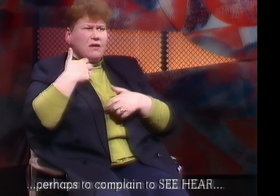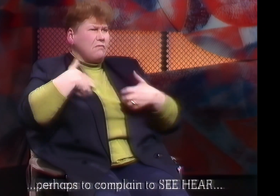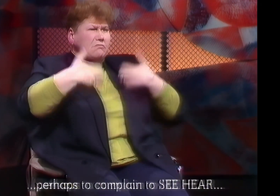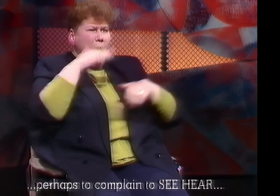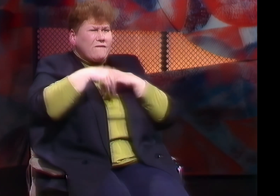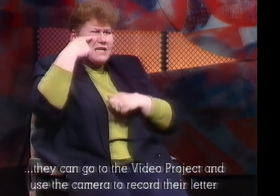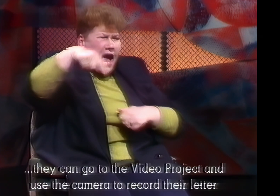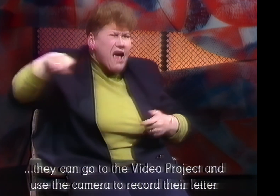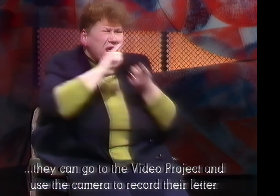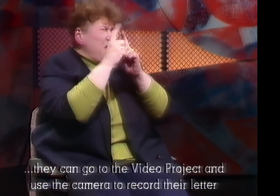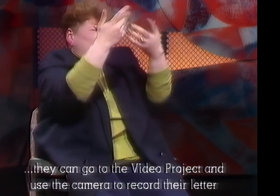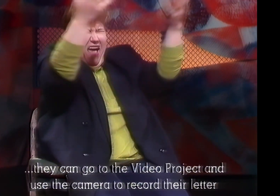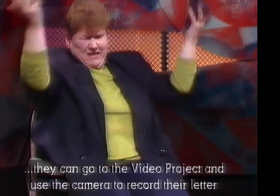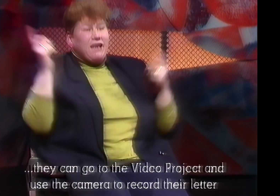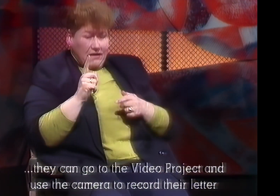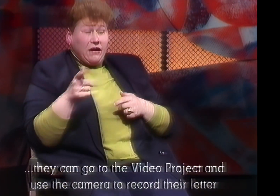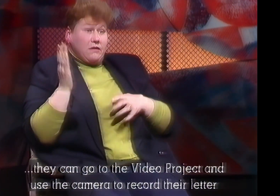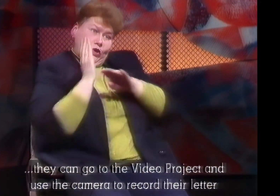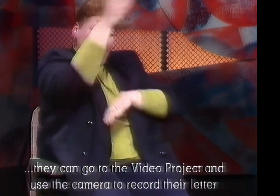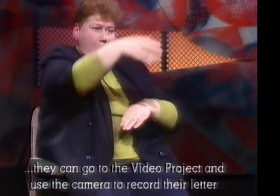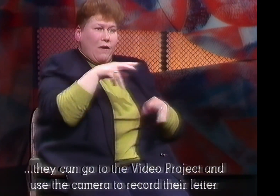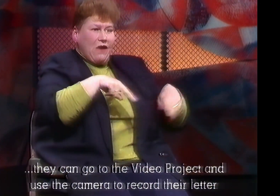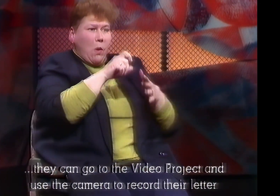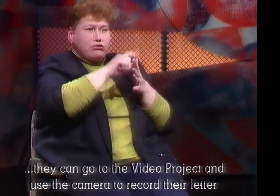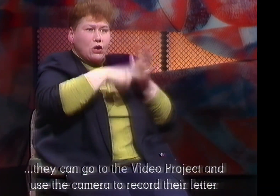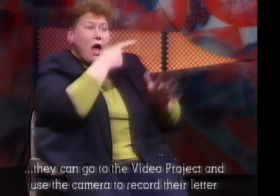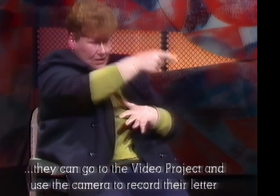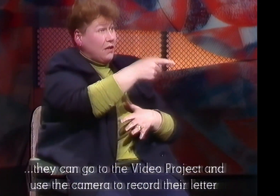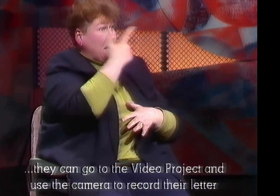whatever, they can go along to the video project and use the camera to record their letter.